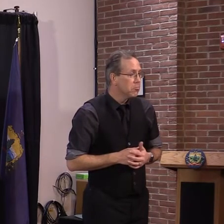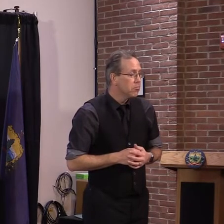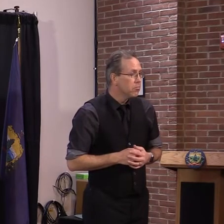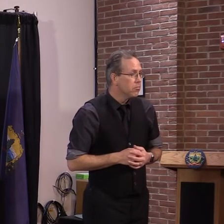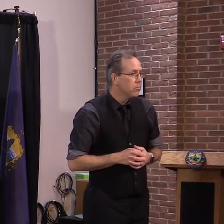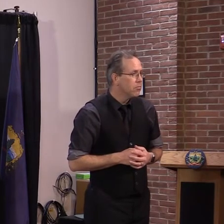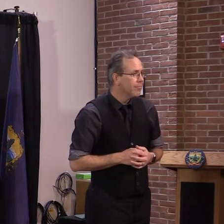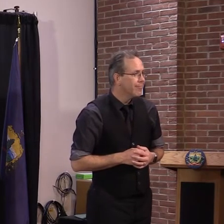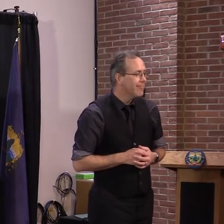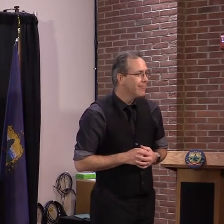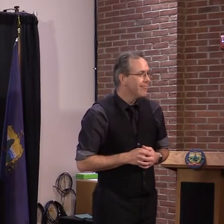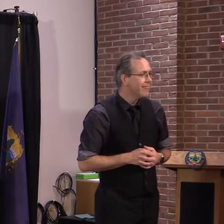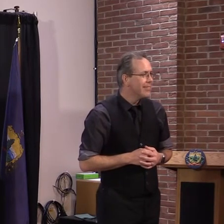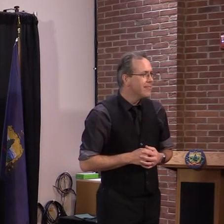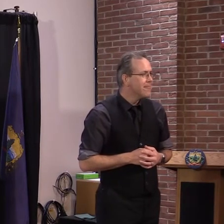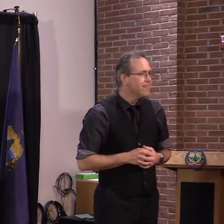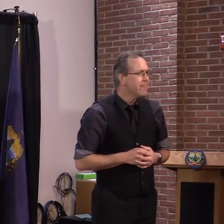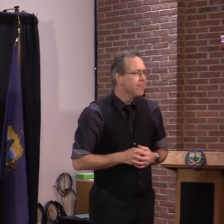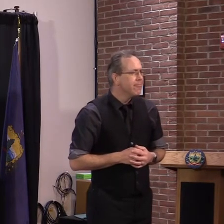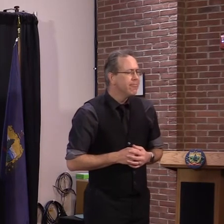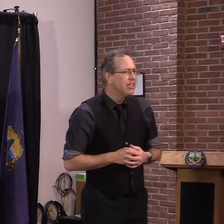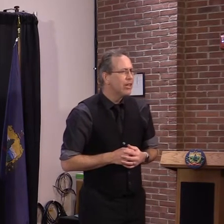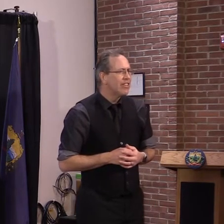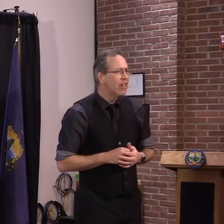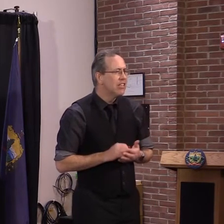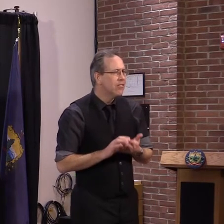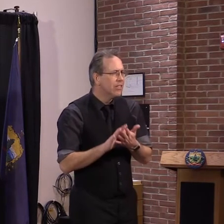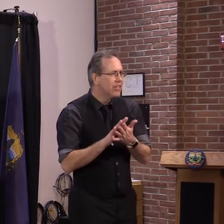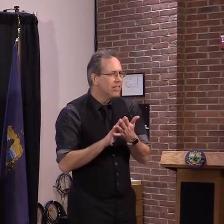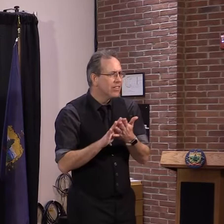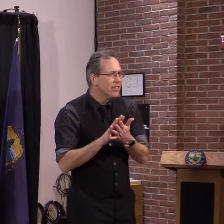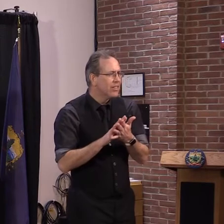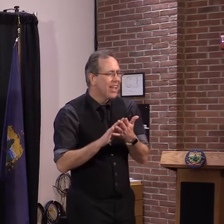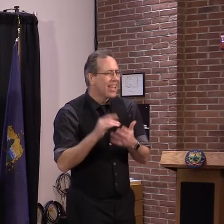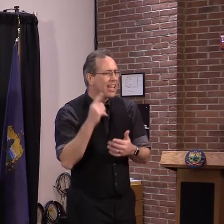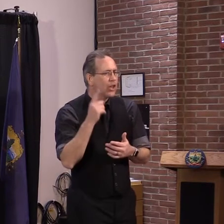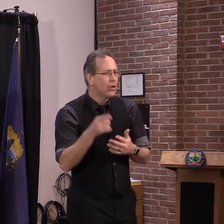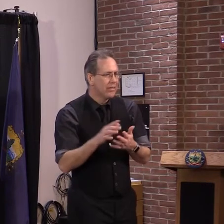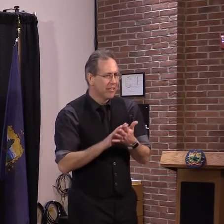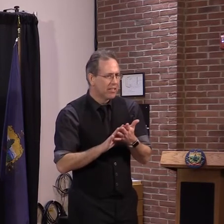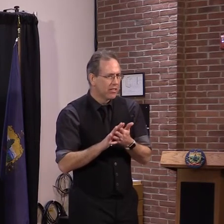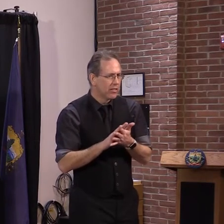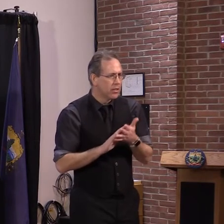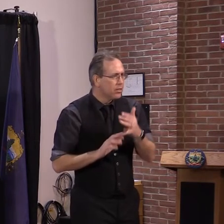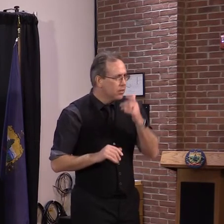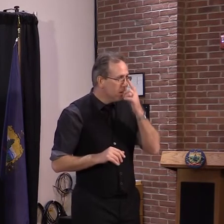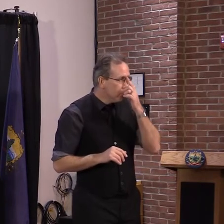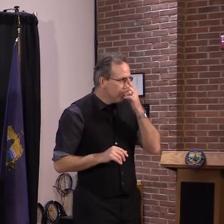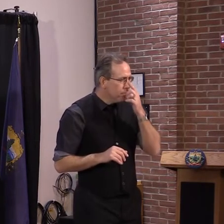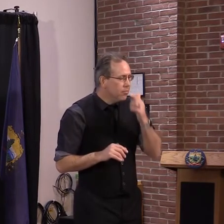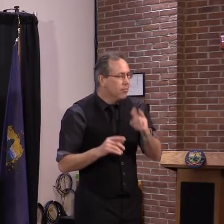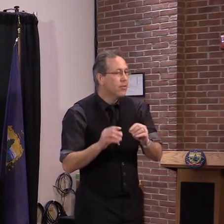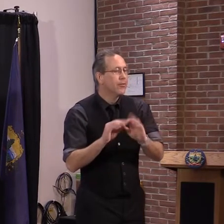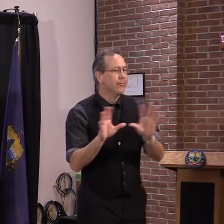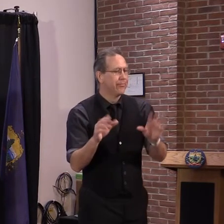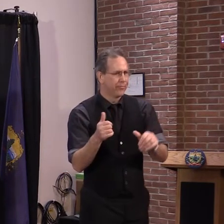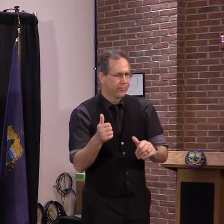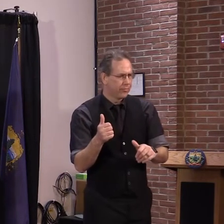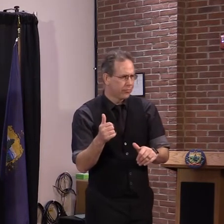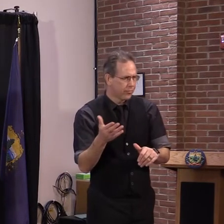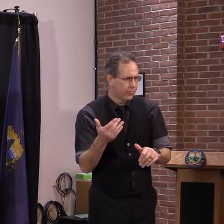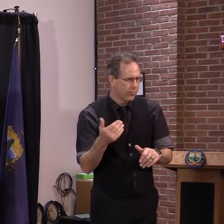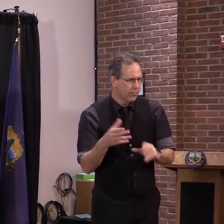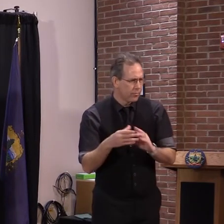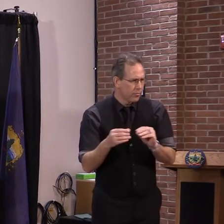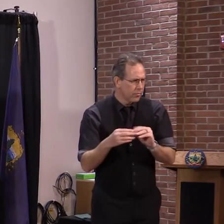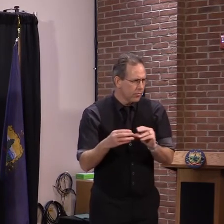Mike? Sorry, can you hear me? Am I beeping? We gotcha. All right, I'm here. Great. Let me shut this door real